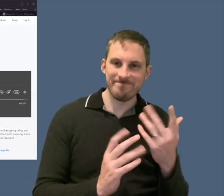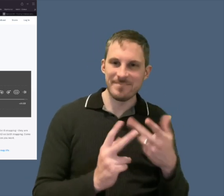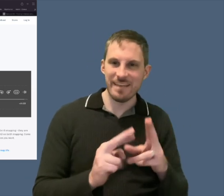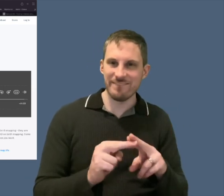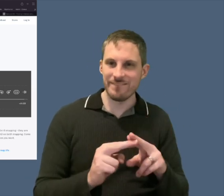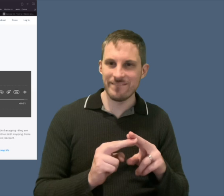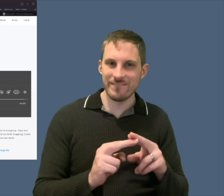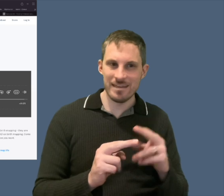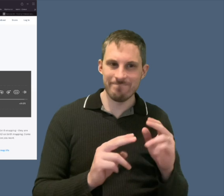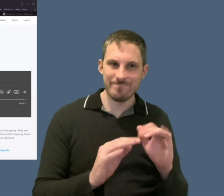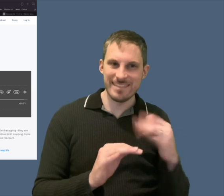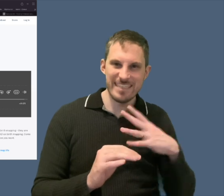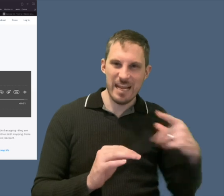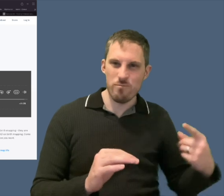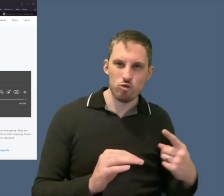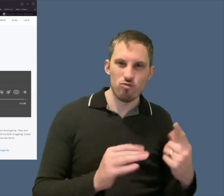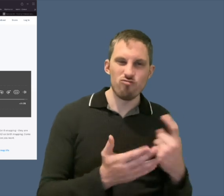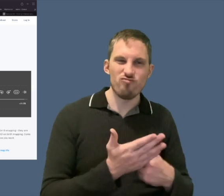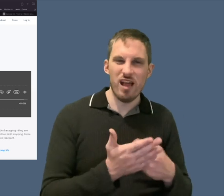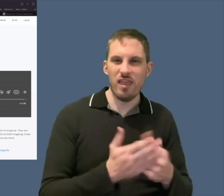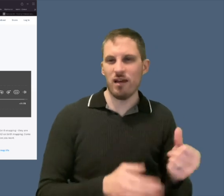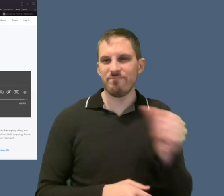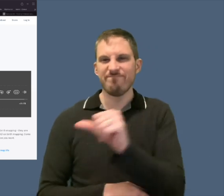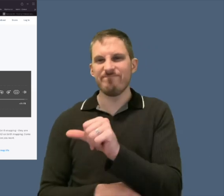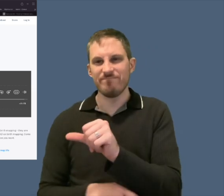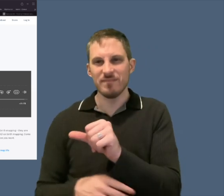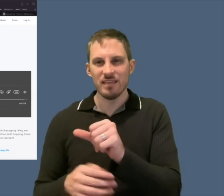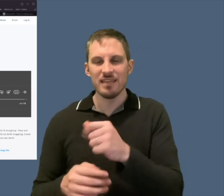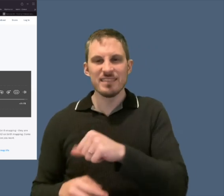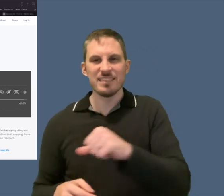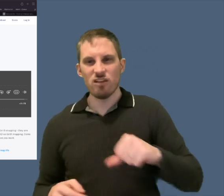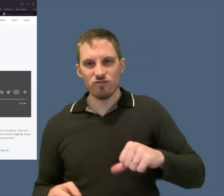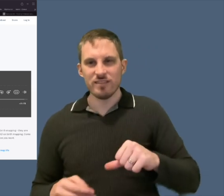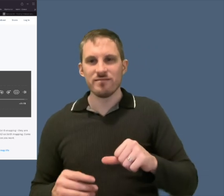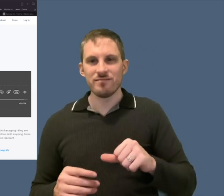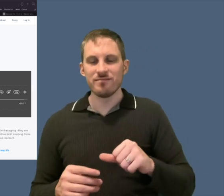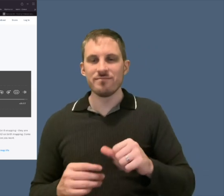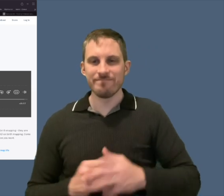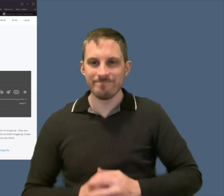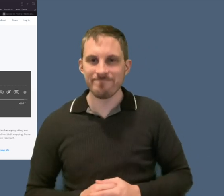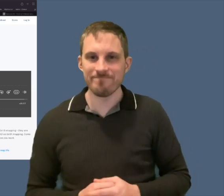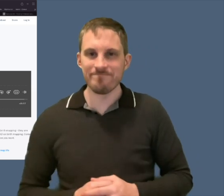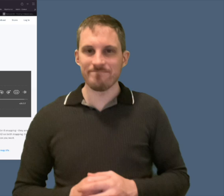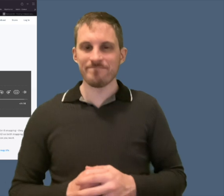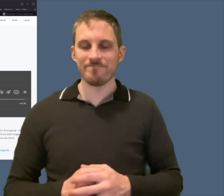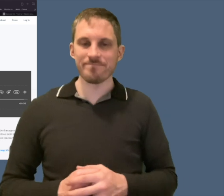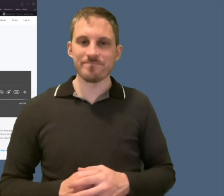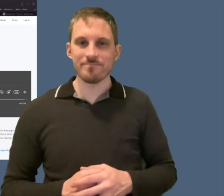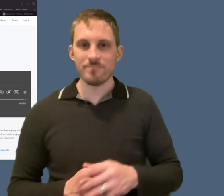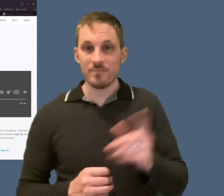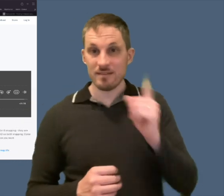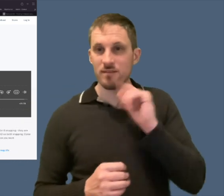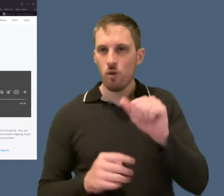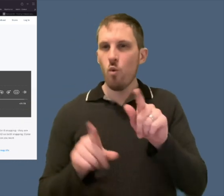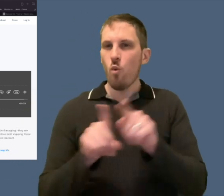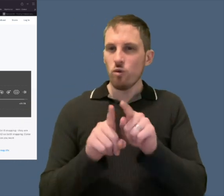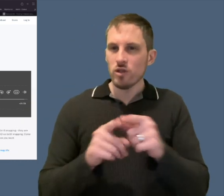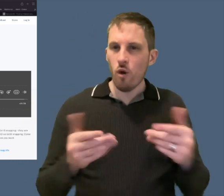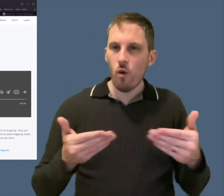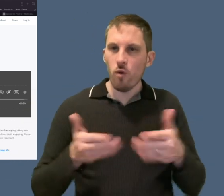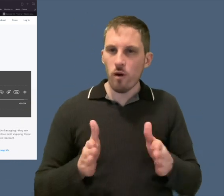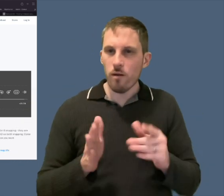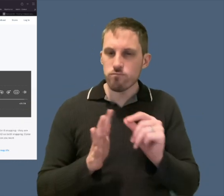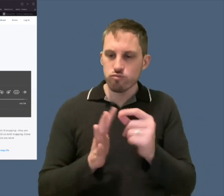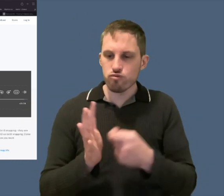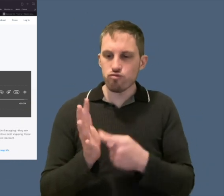going, she'd rather a repeat cesarean before she gets tired. And we talk about this a lot with prolapse as well, like